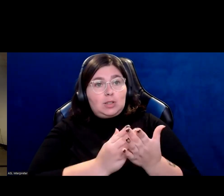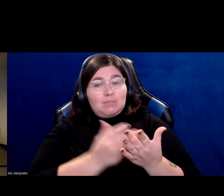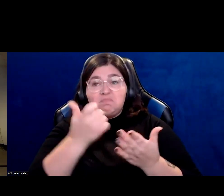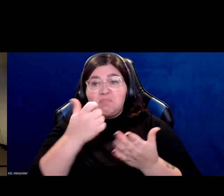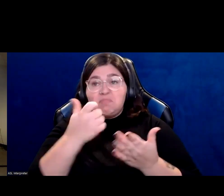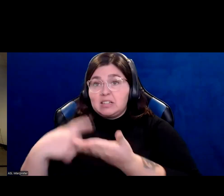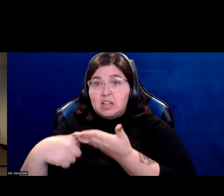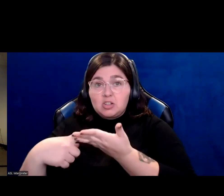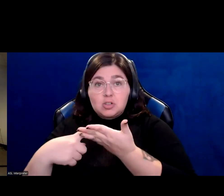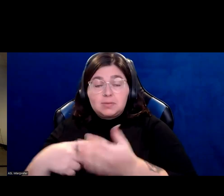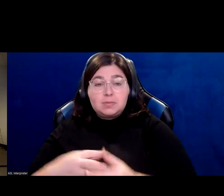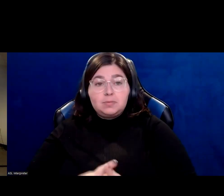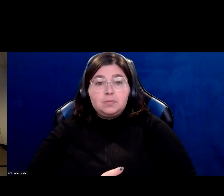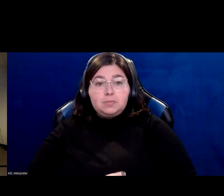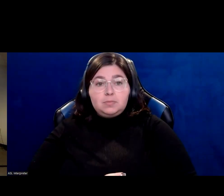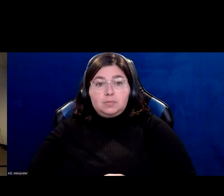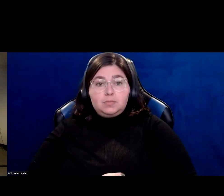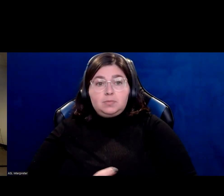discussion?